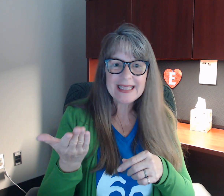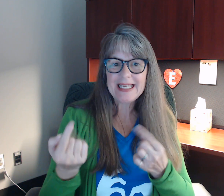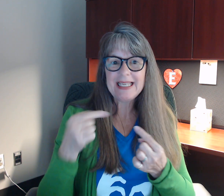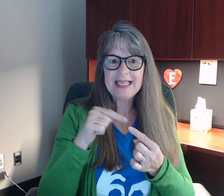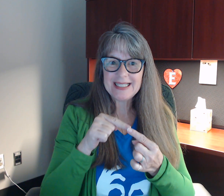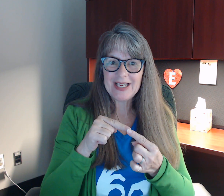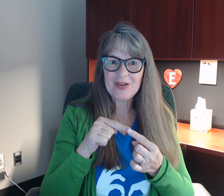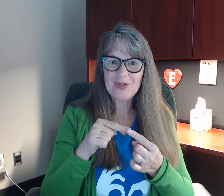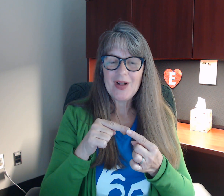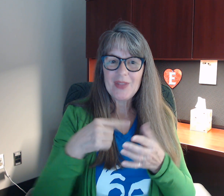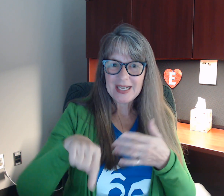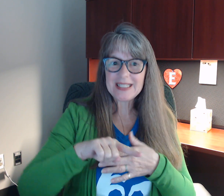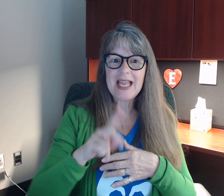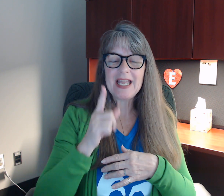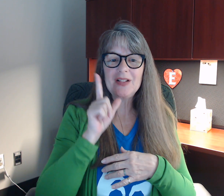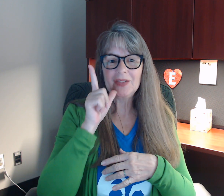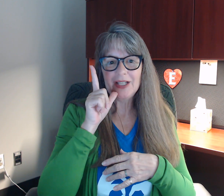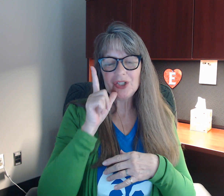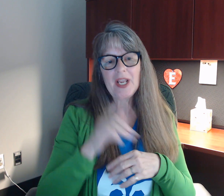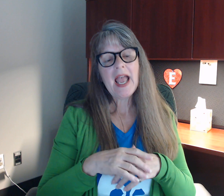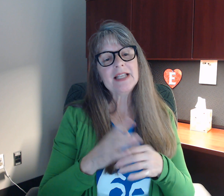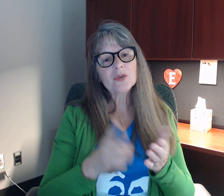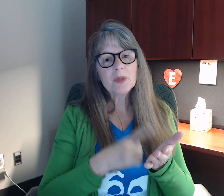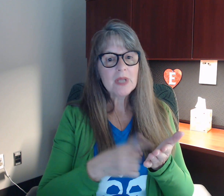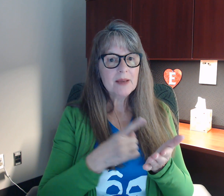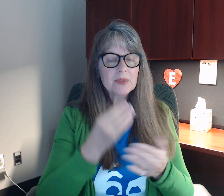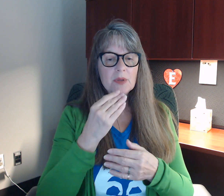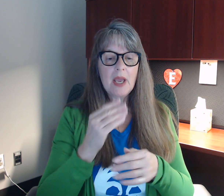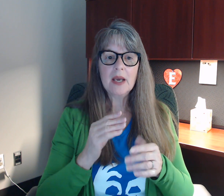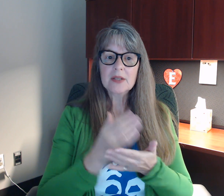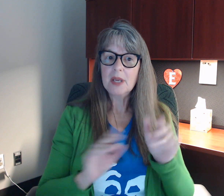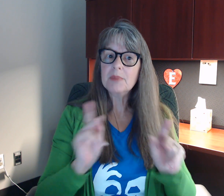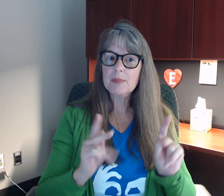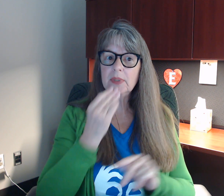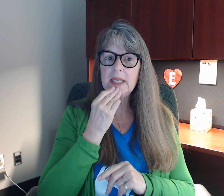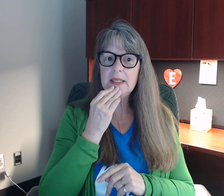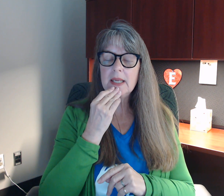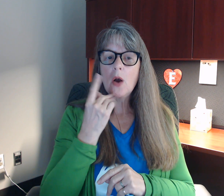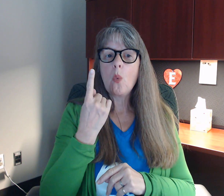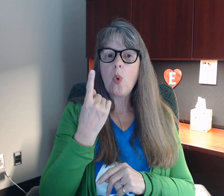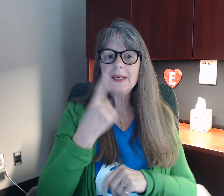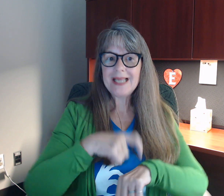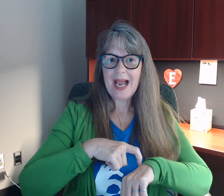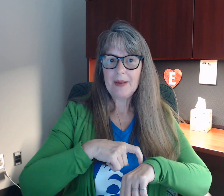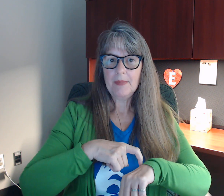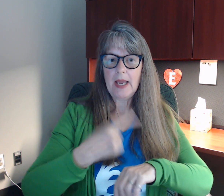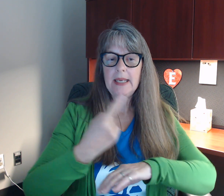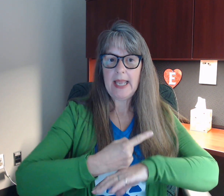anything until the next day, lunch. And so sometimes some people eat one time a day.